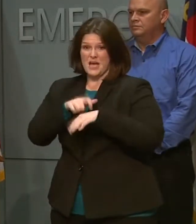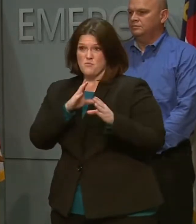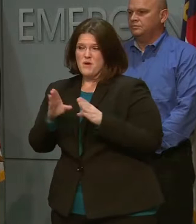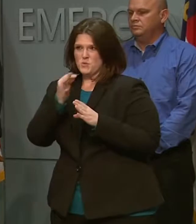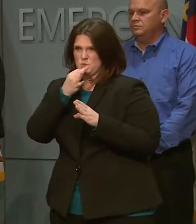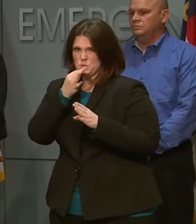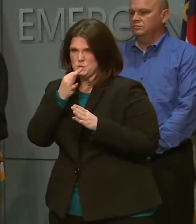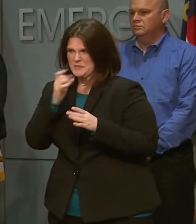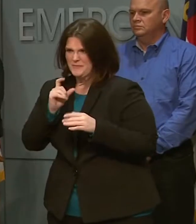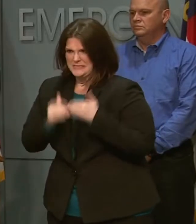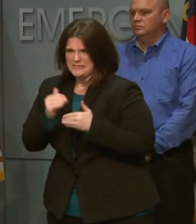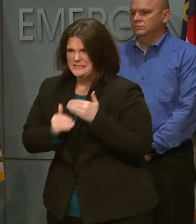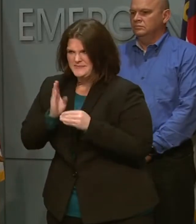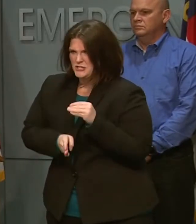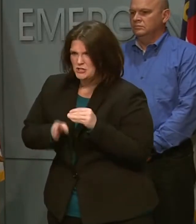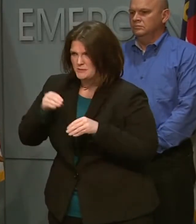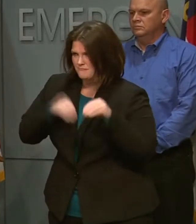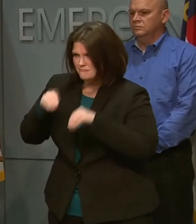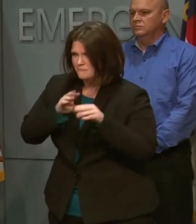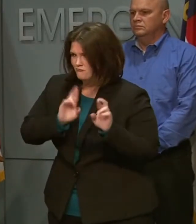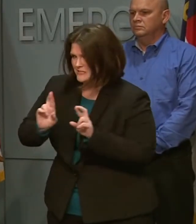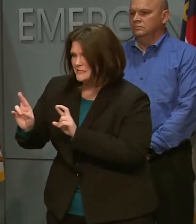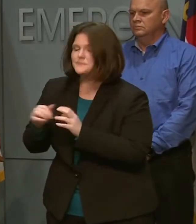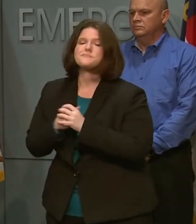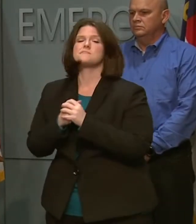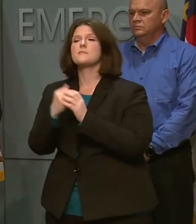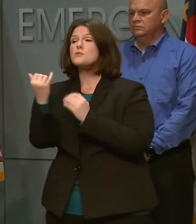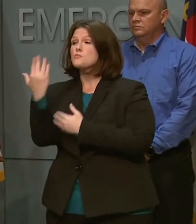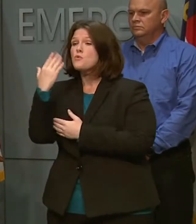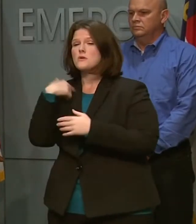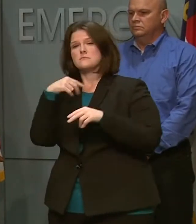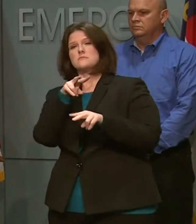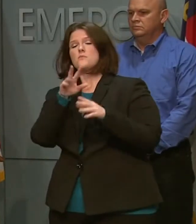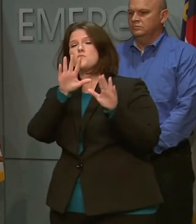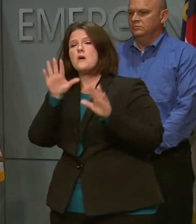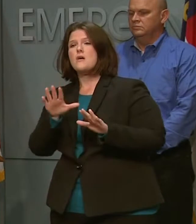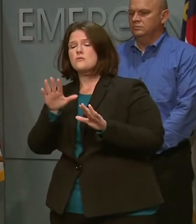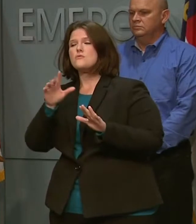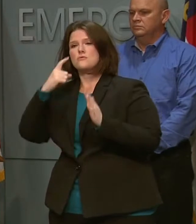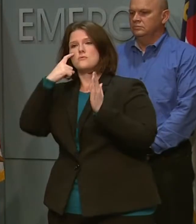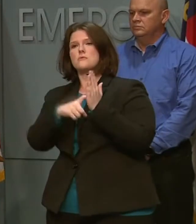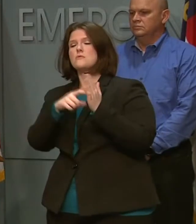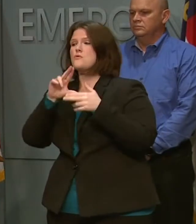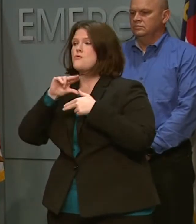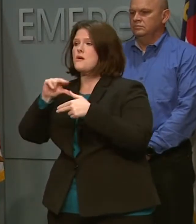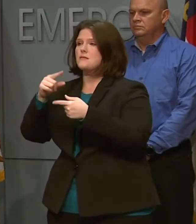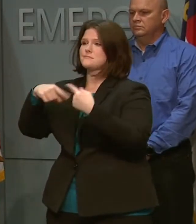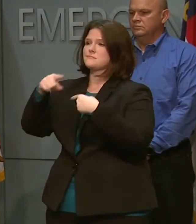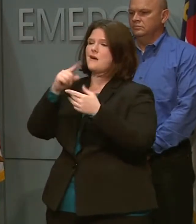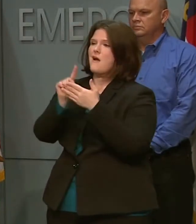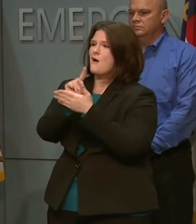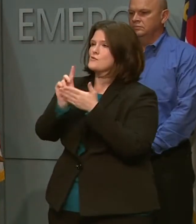over. This morning's forecast shows the storm is only hours away.